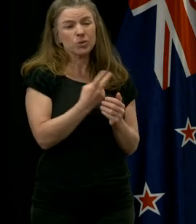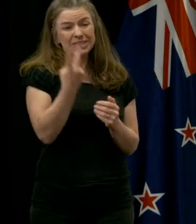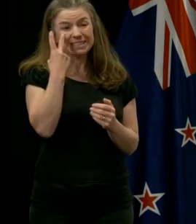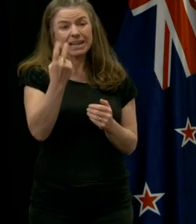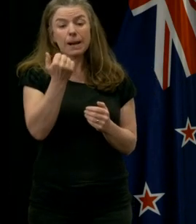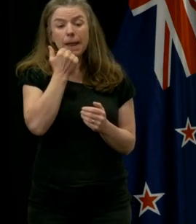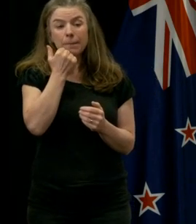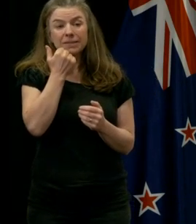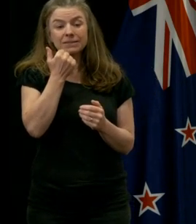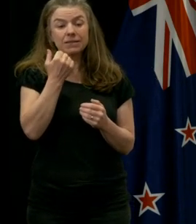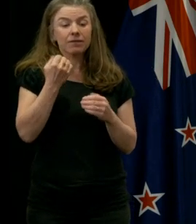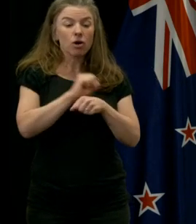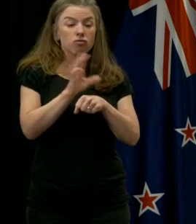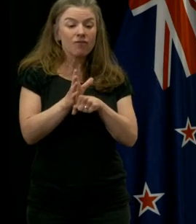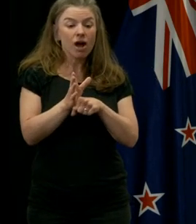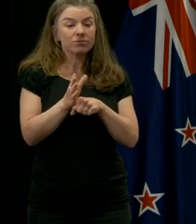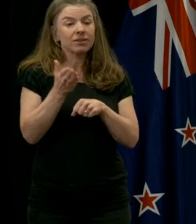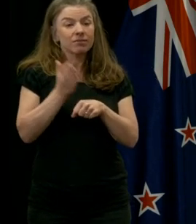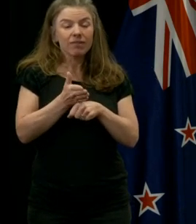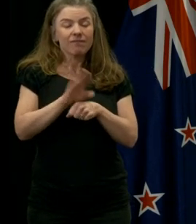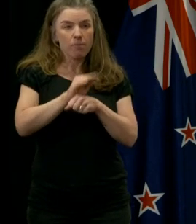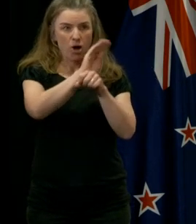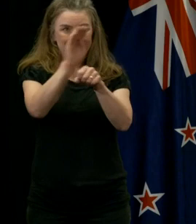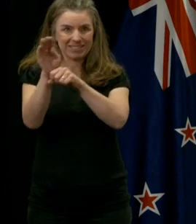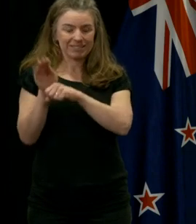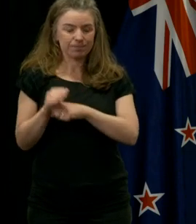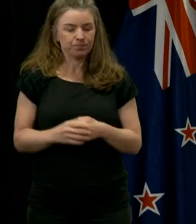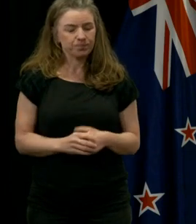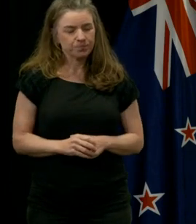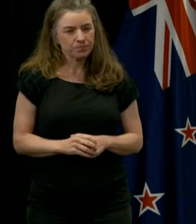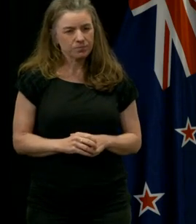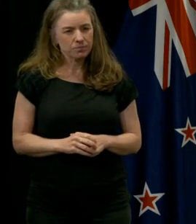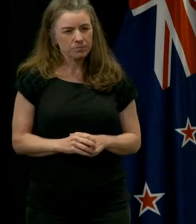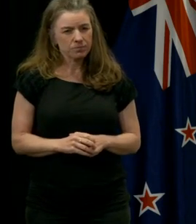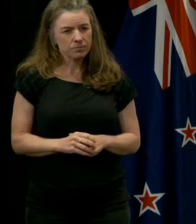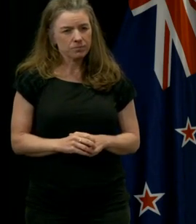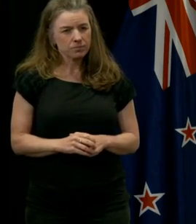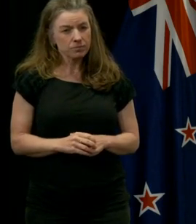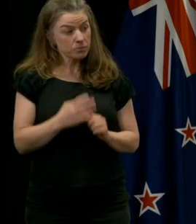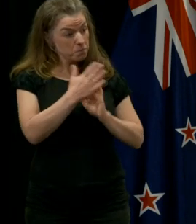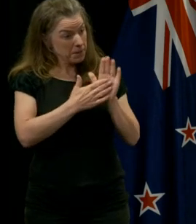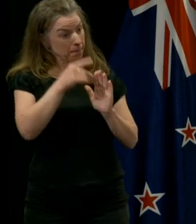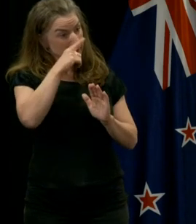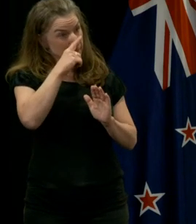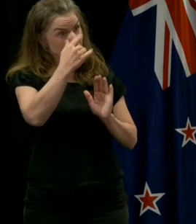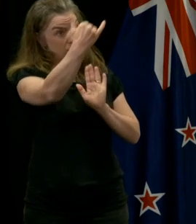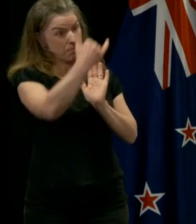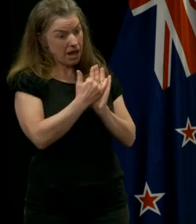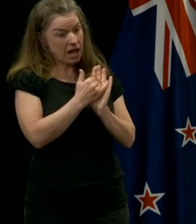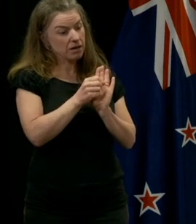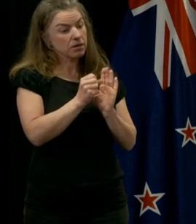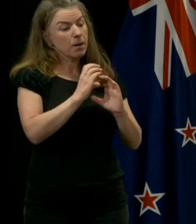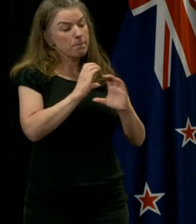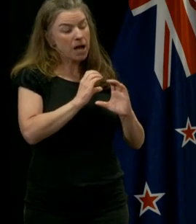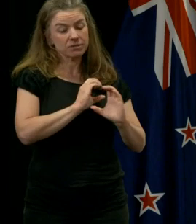to be from overseas travel, and so that's where we're focusing a lot of energy and resource. Be like a quarantine, so people arrive, you bus them off somewhere to a And hotel or